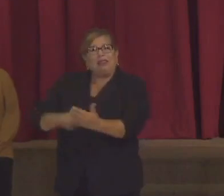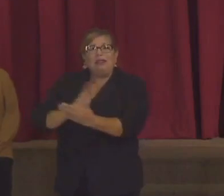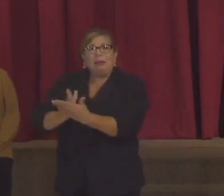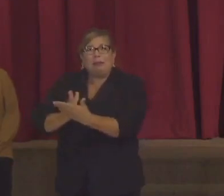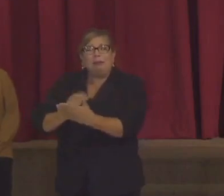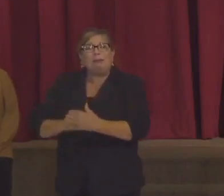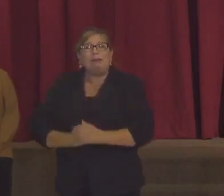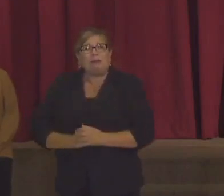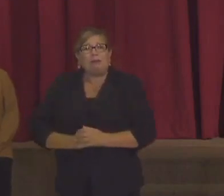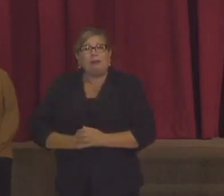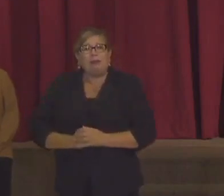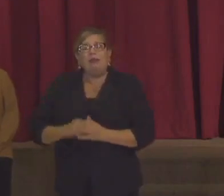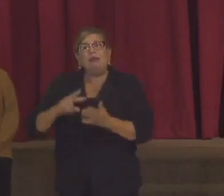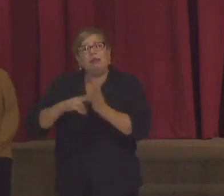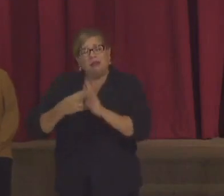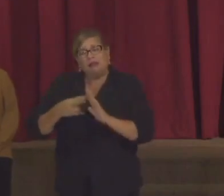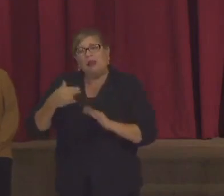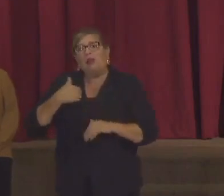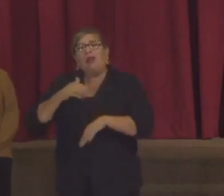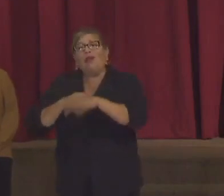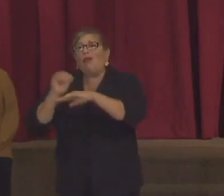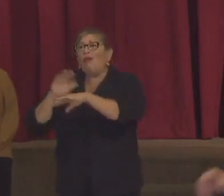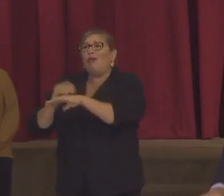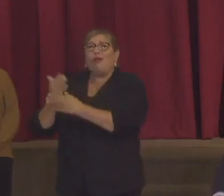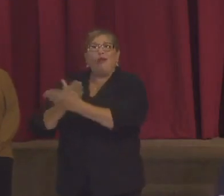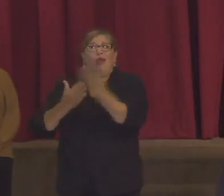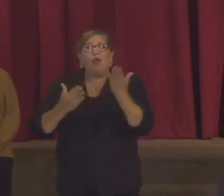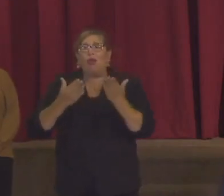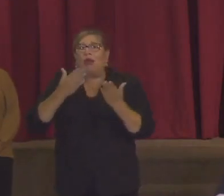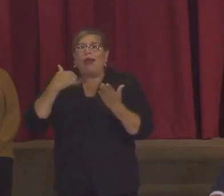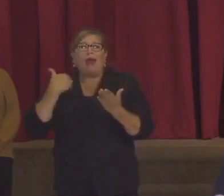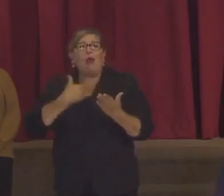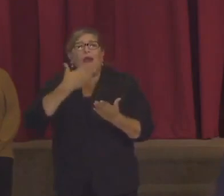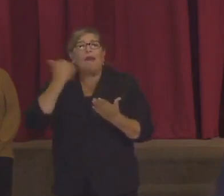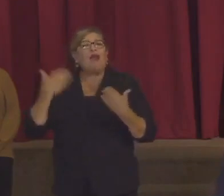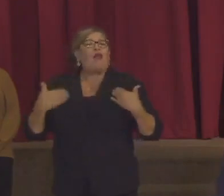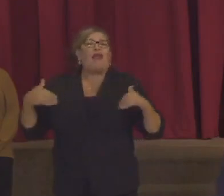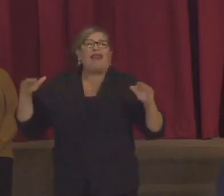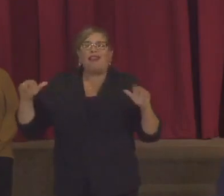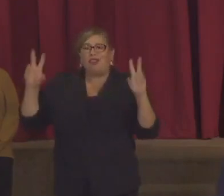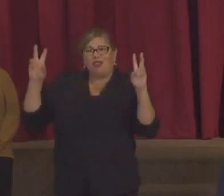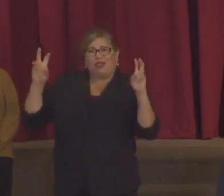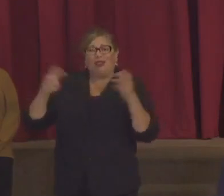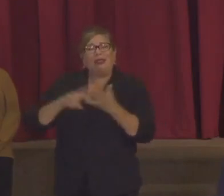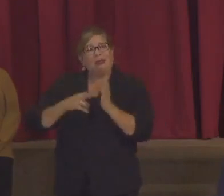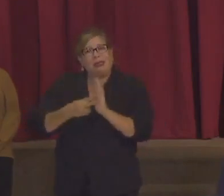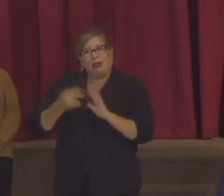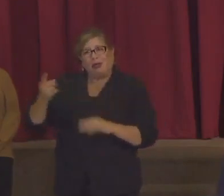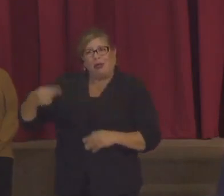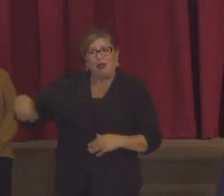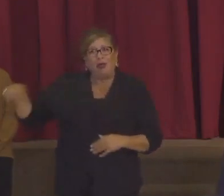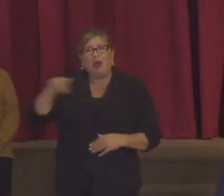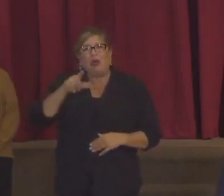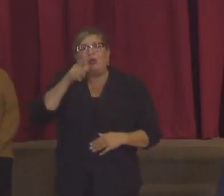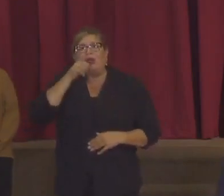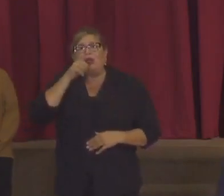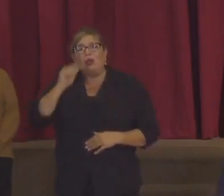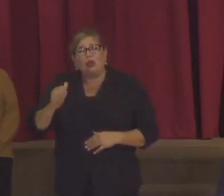call forth our better angels and those that want to express themselves and have thank you. God bless